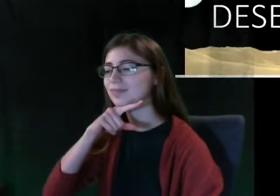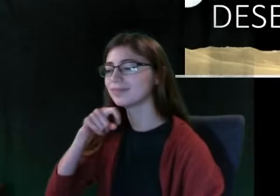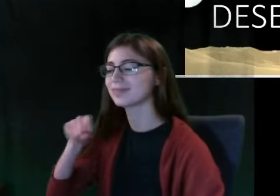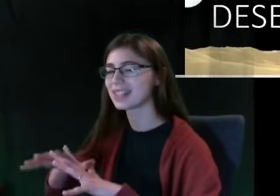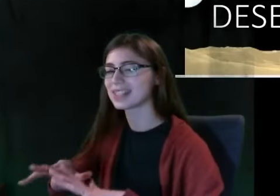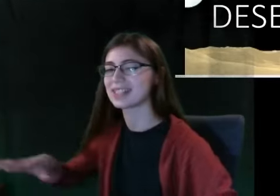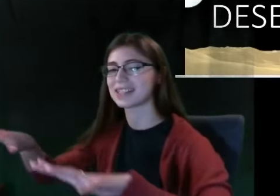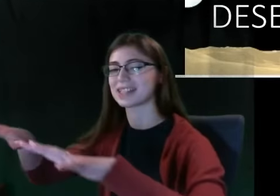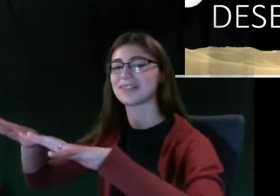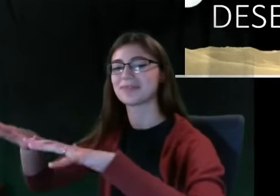Desert.